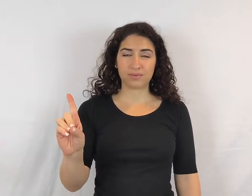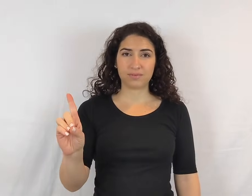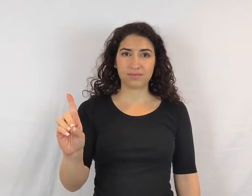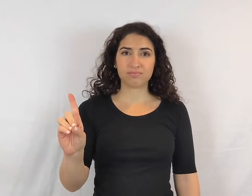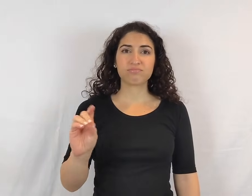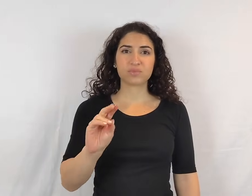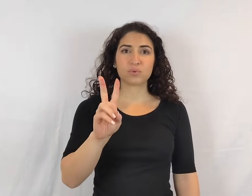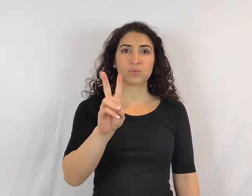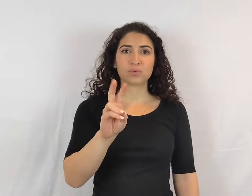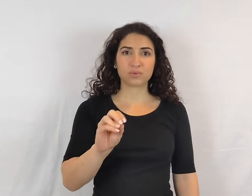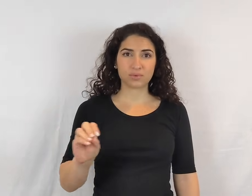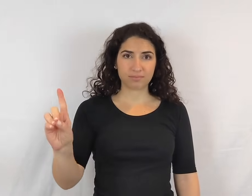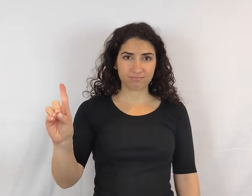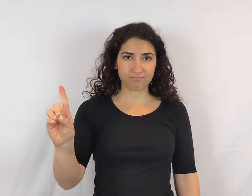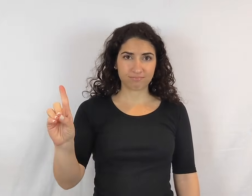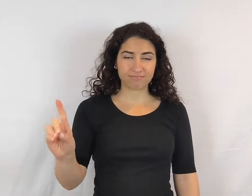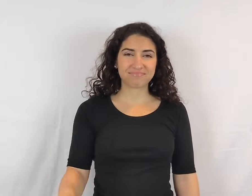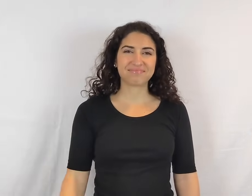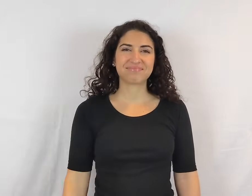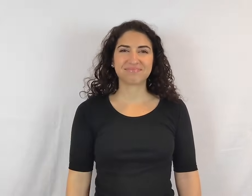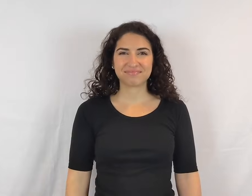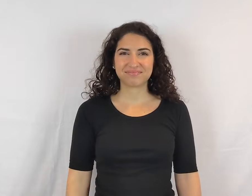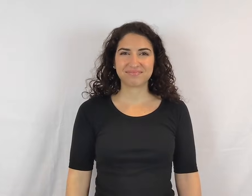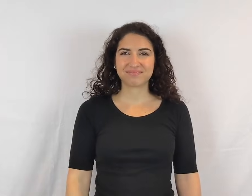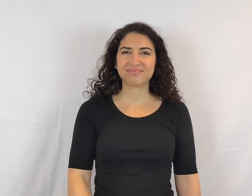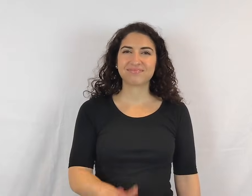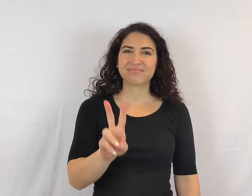2001. So 2001.